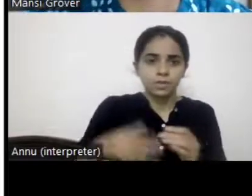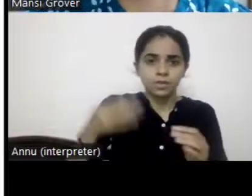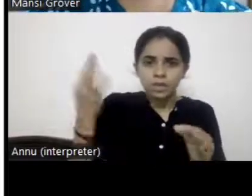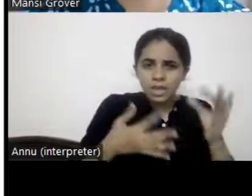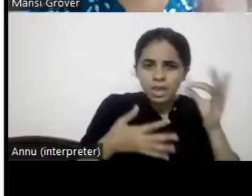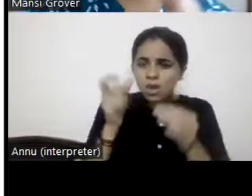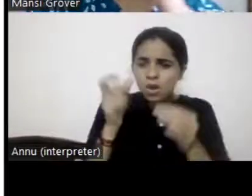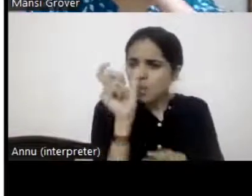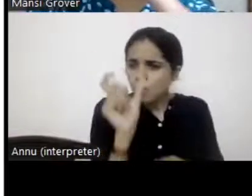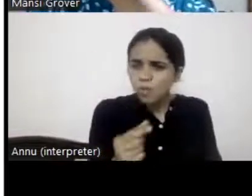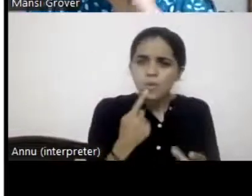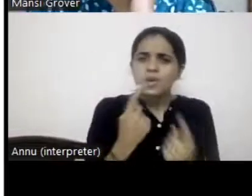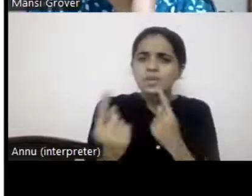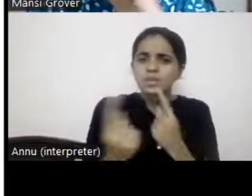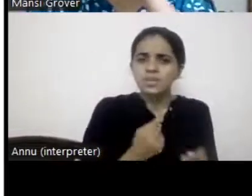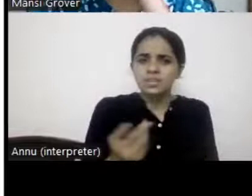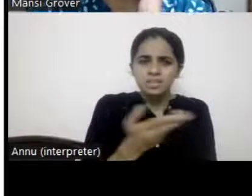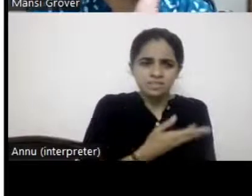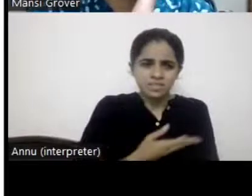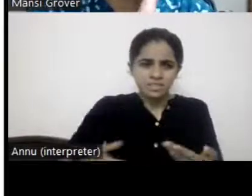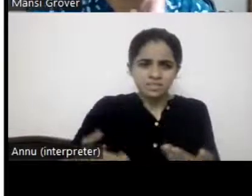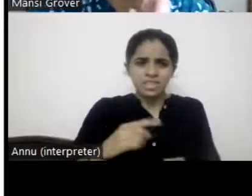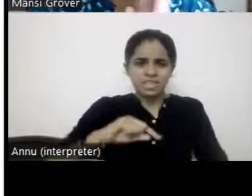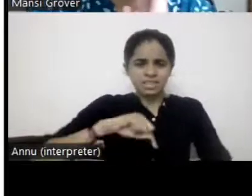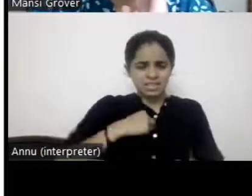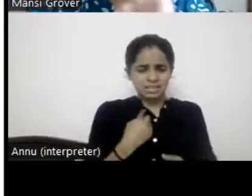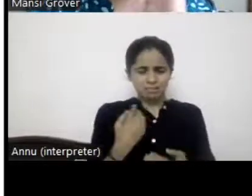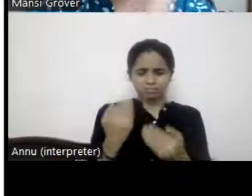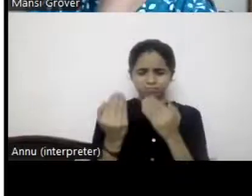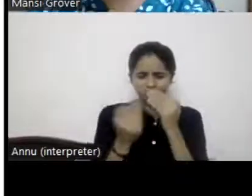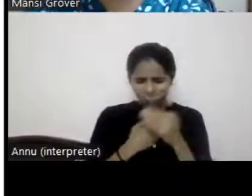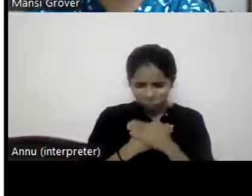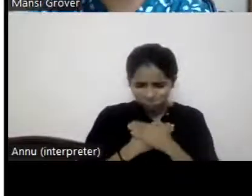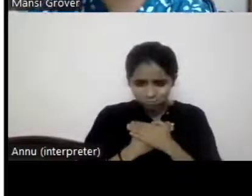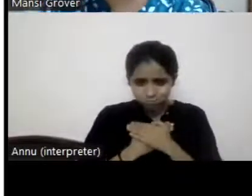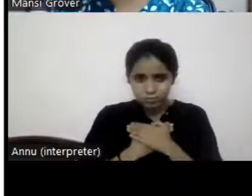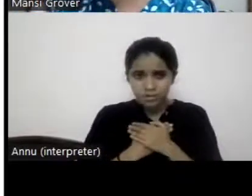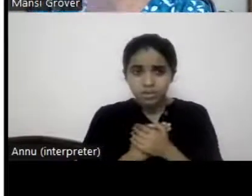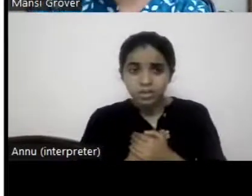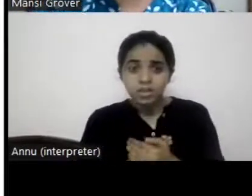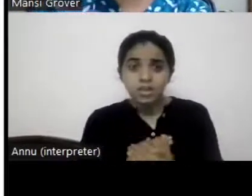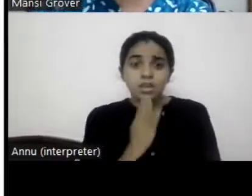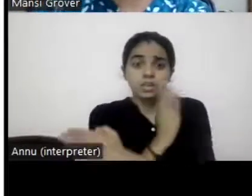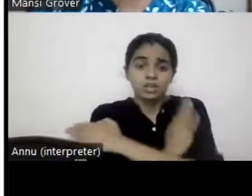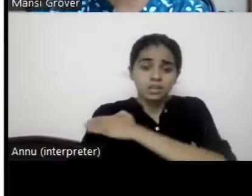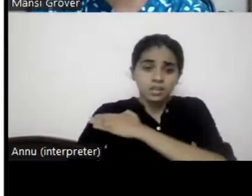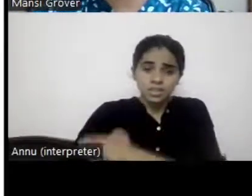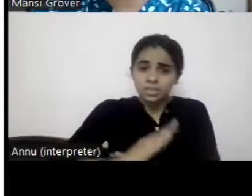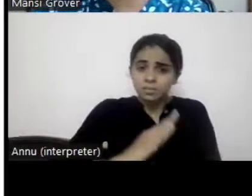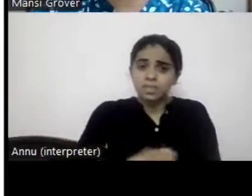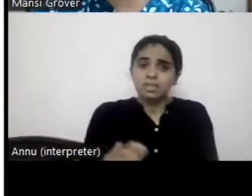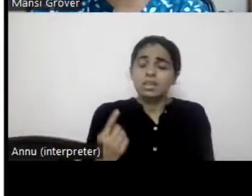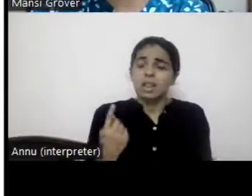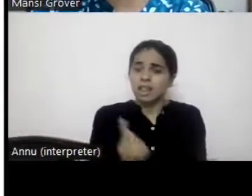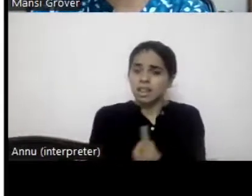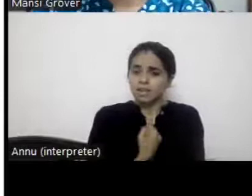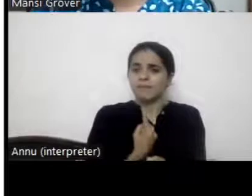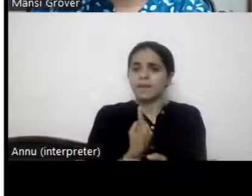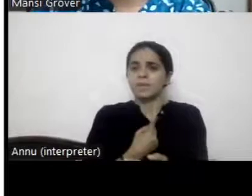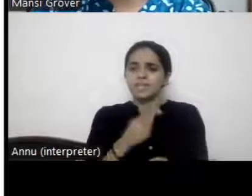about this common theme of self-pity and how disability interferes with masculinity,